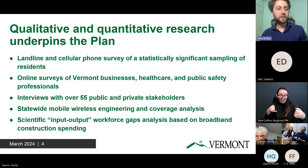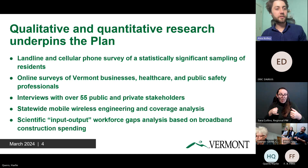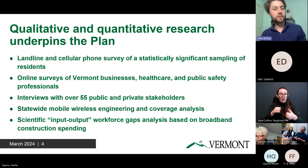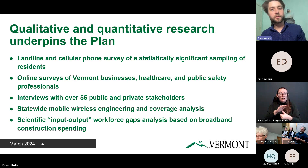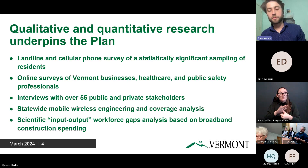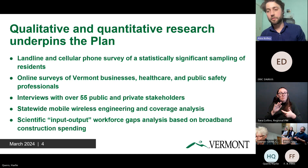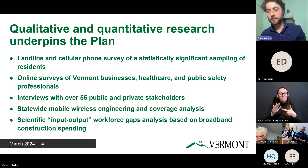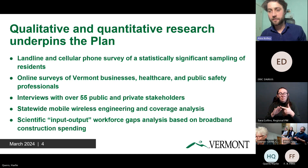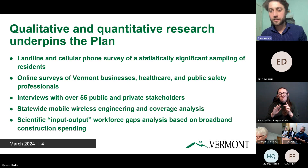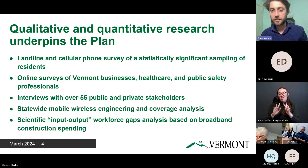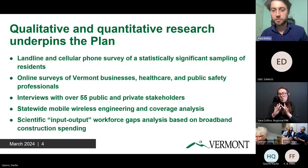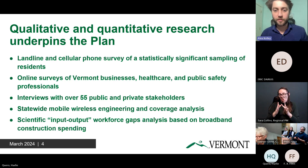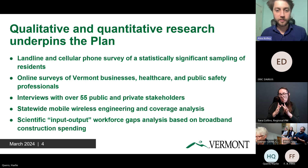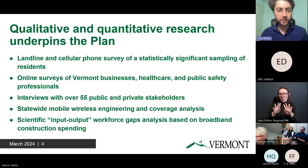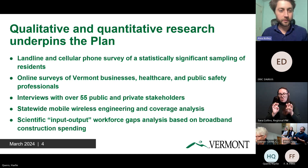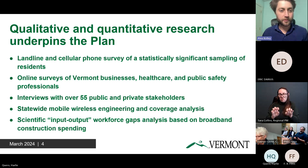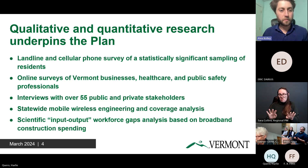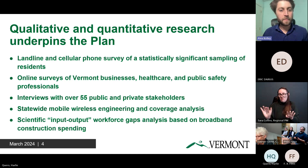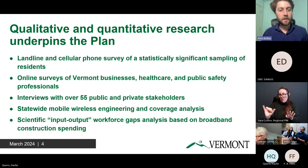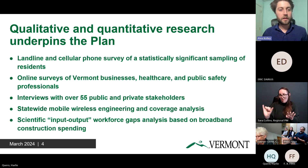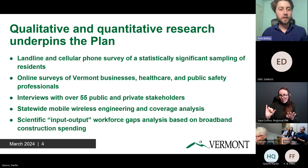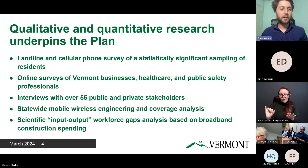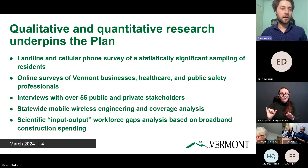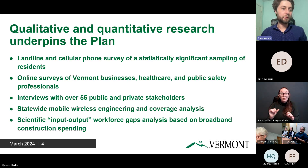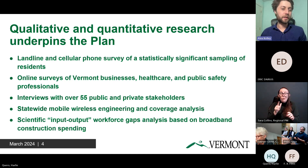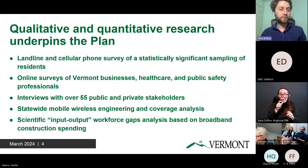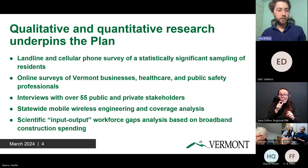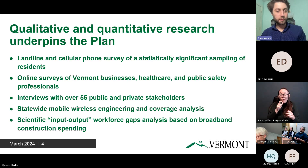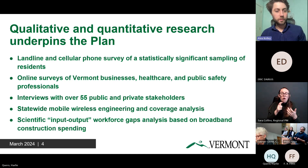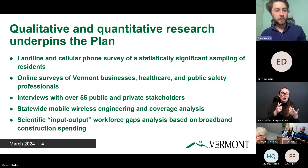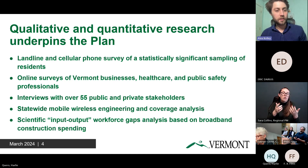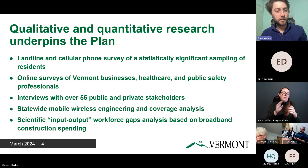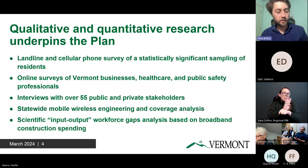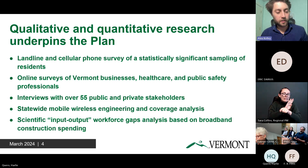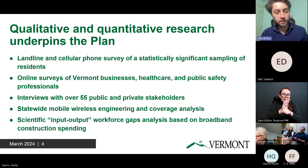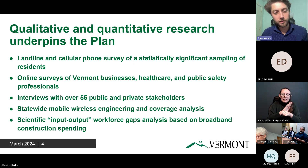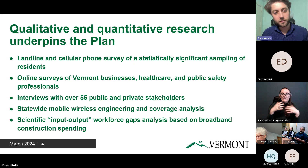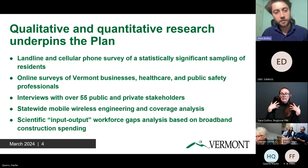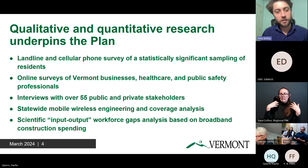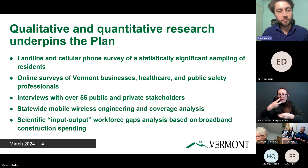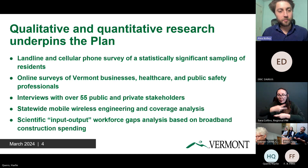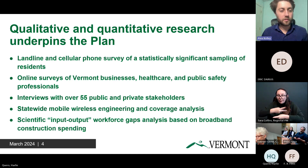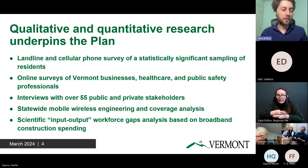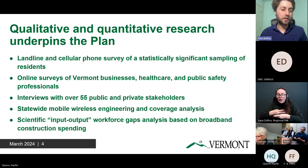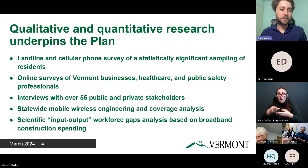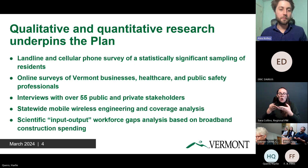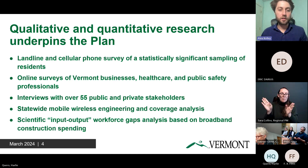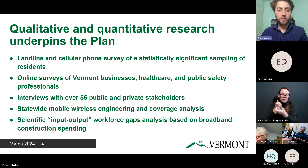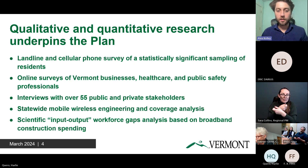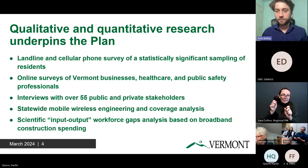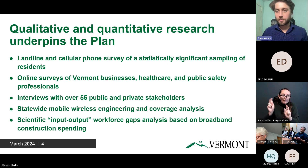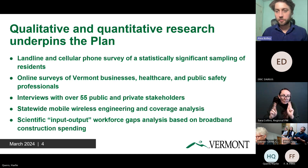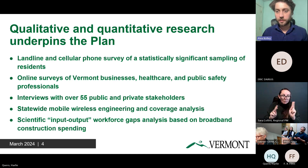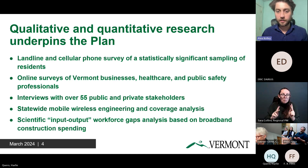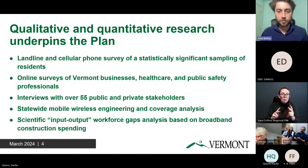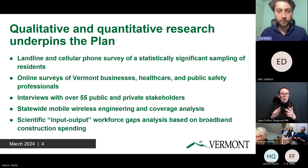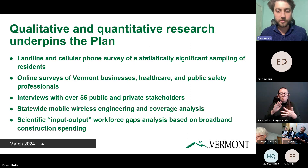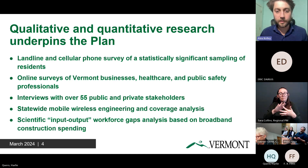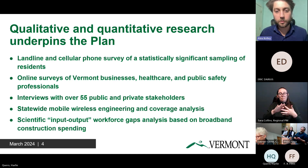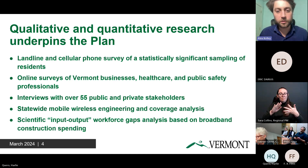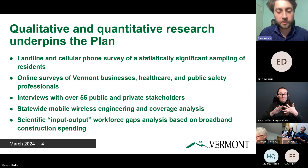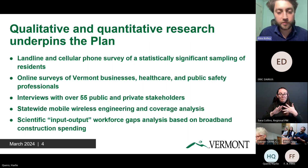healthcare professionals, and public safety professionals. We interviewed a large number of